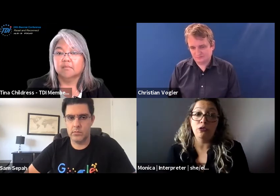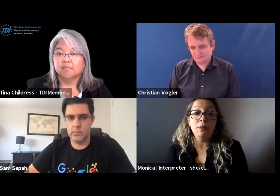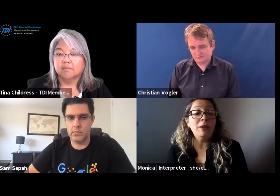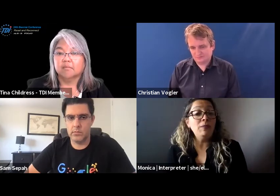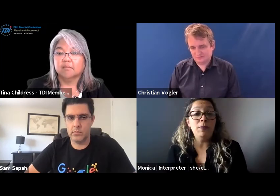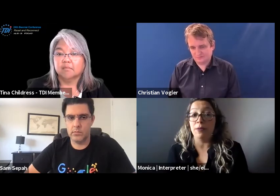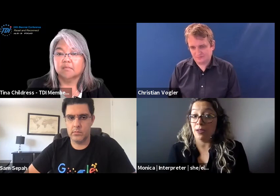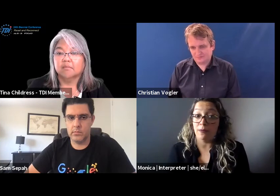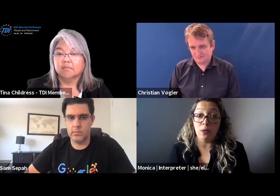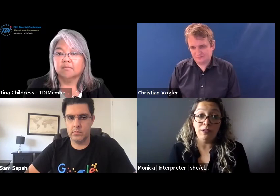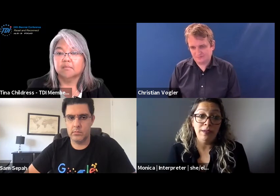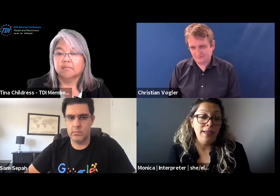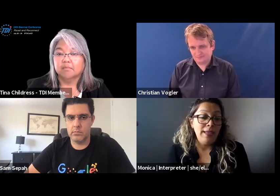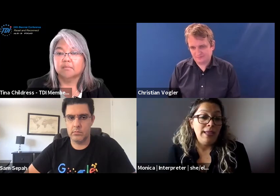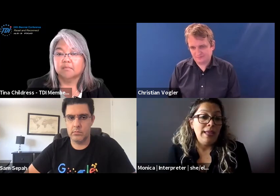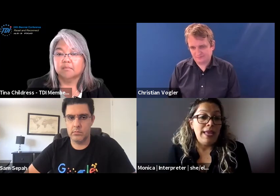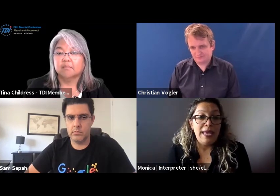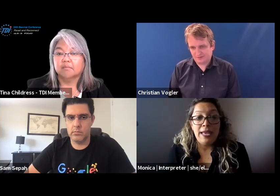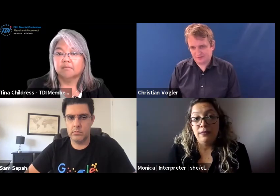certain amount of people, but not everyone. And